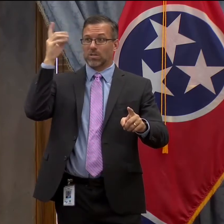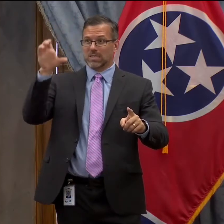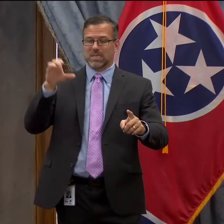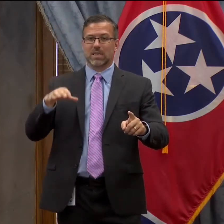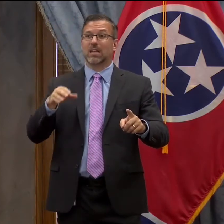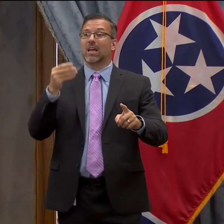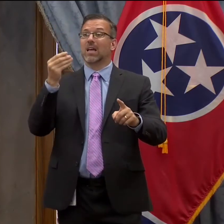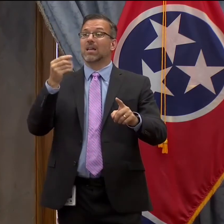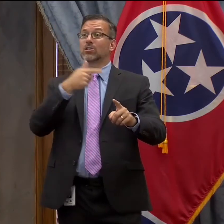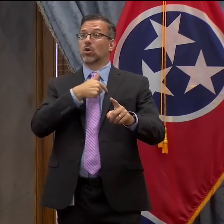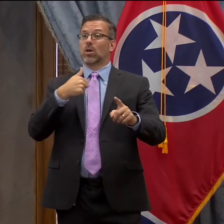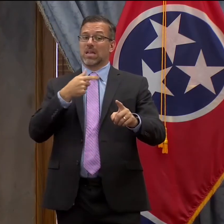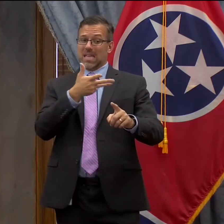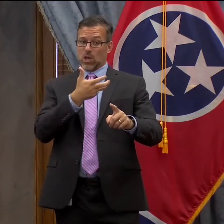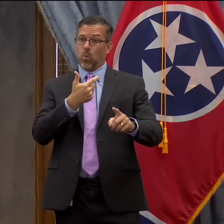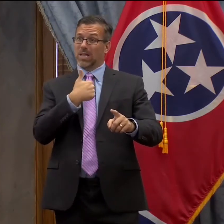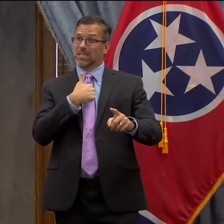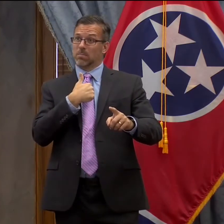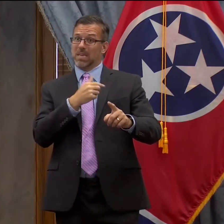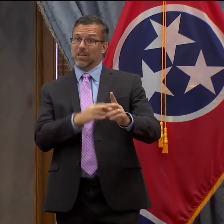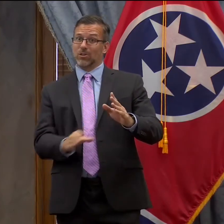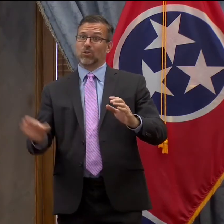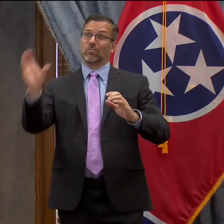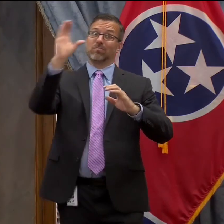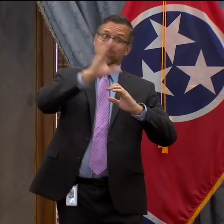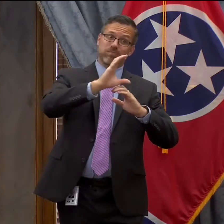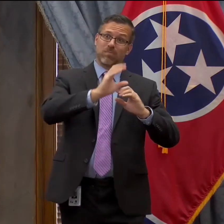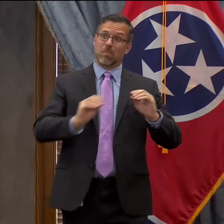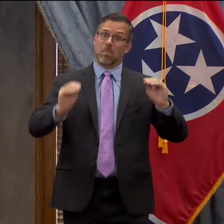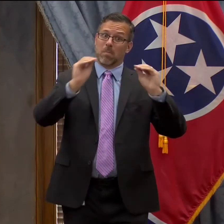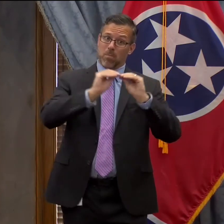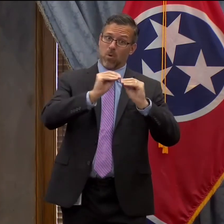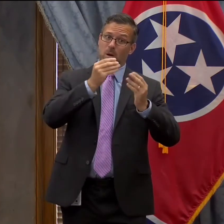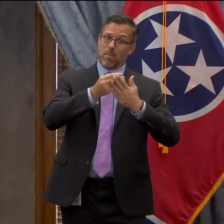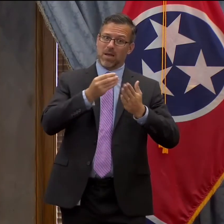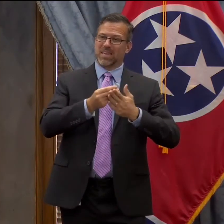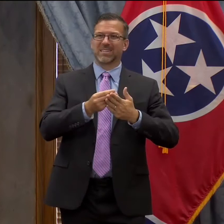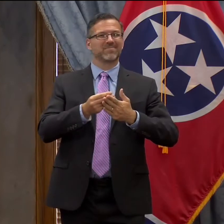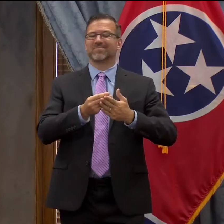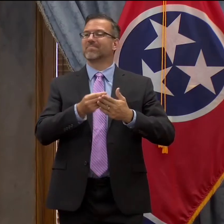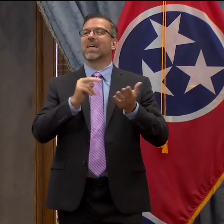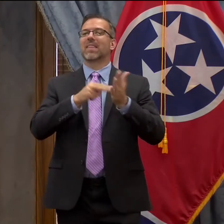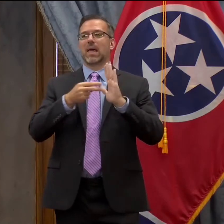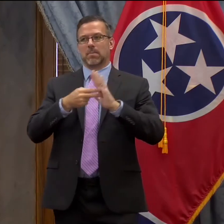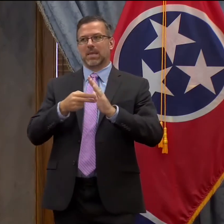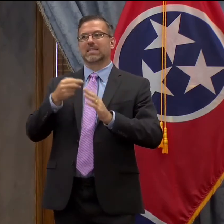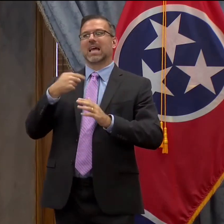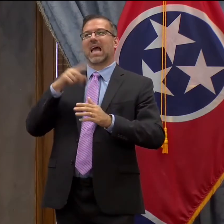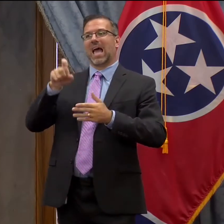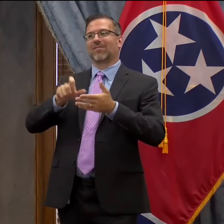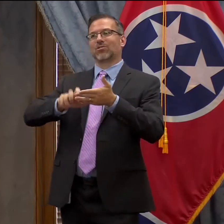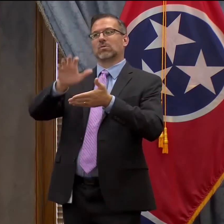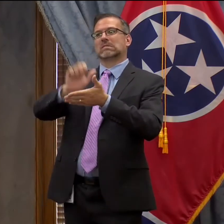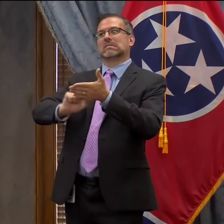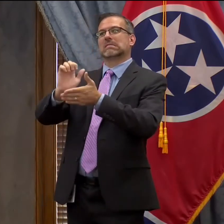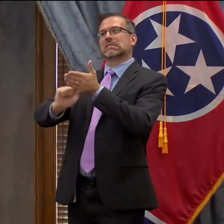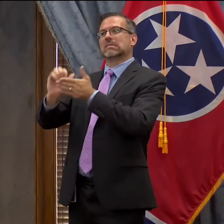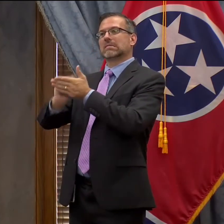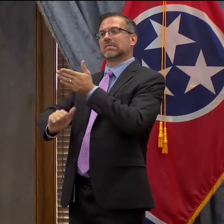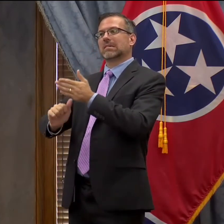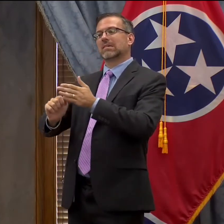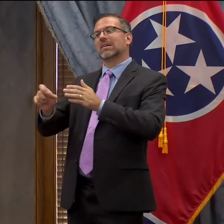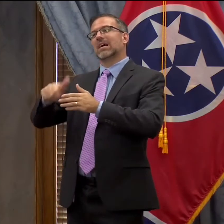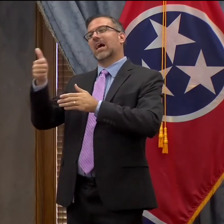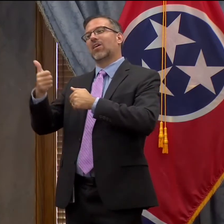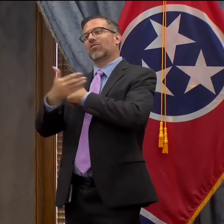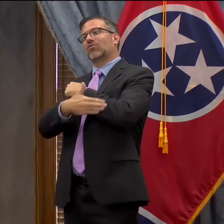County additionally, beyond the billions of dollars that they currently have, means taking away from the